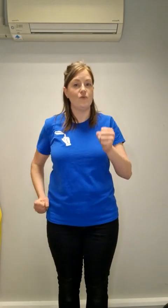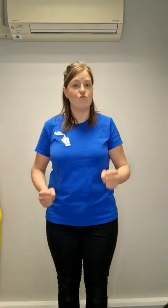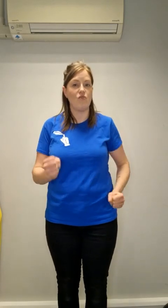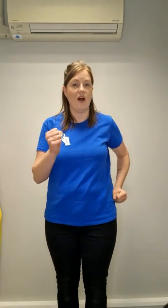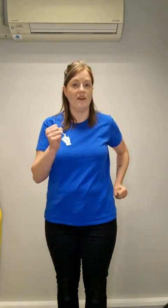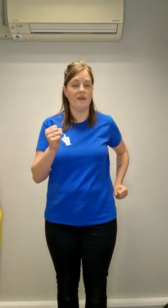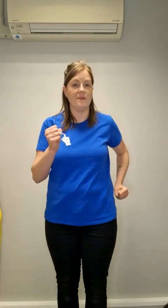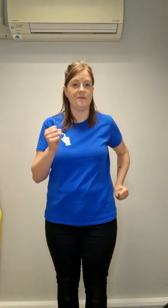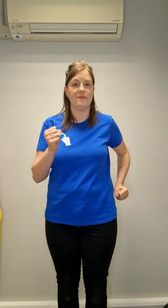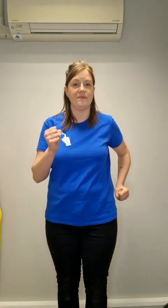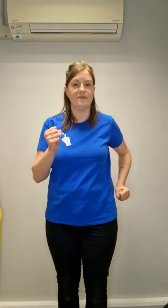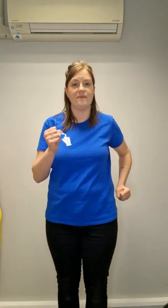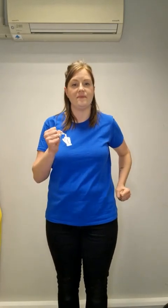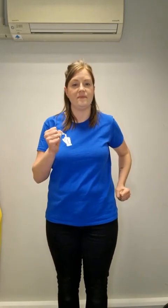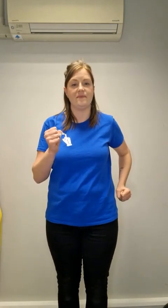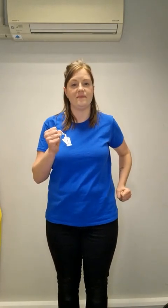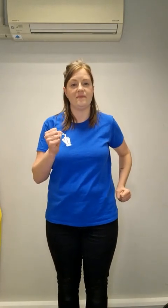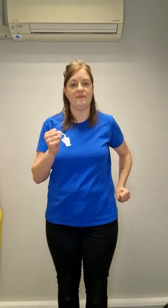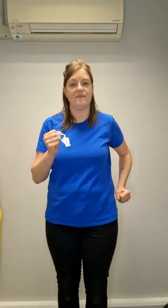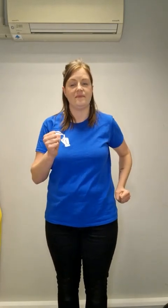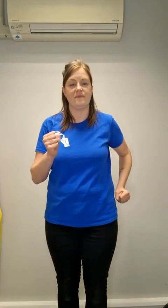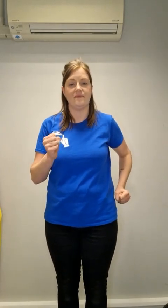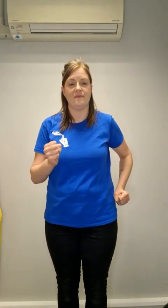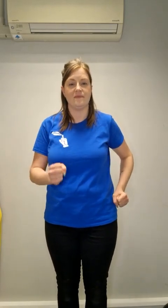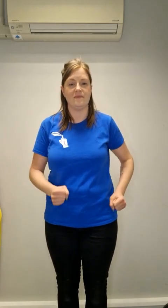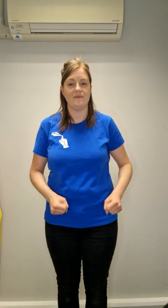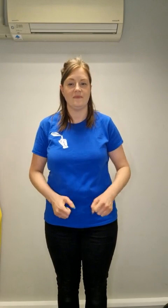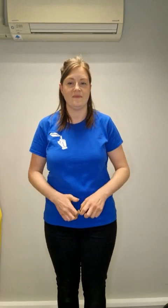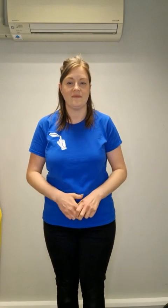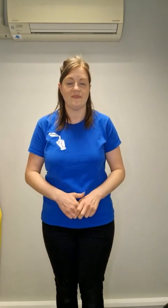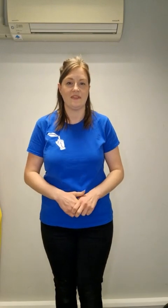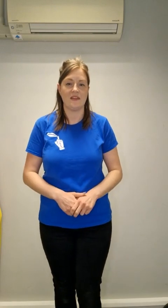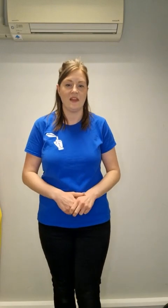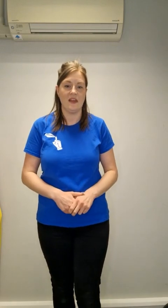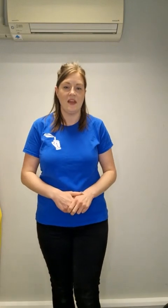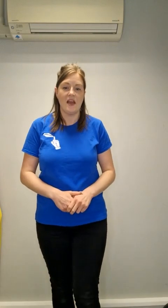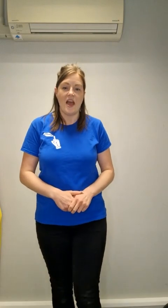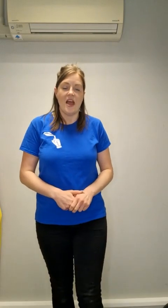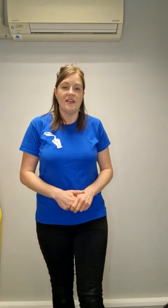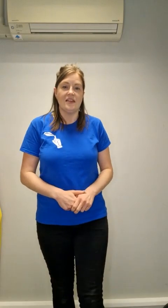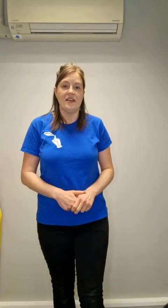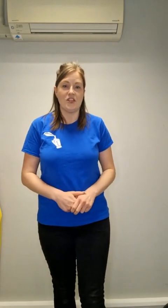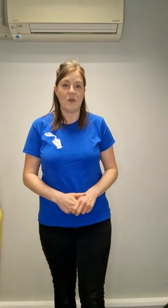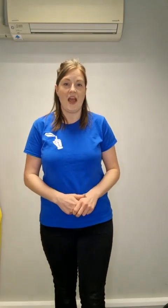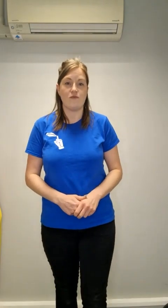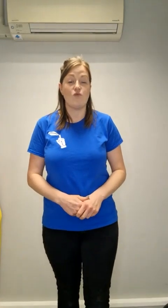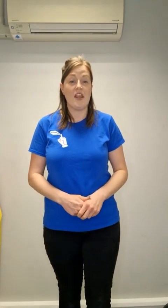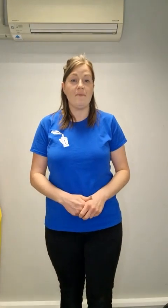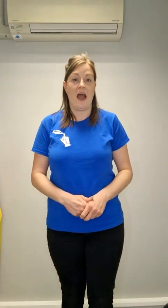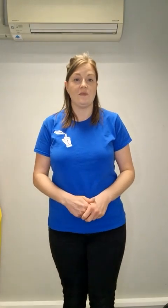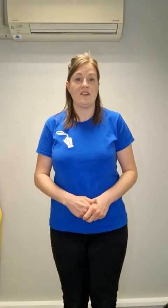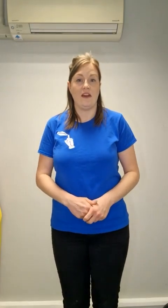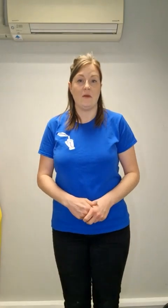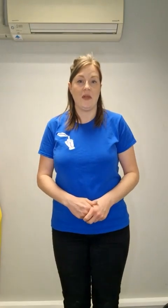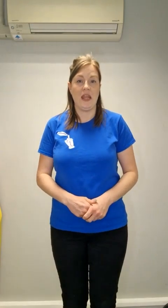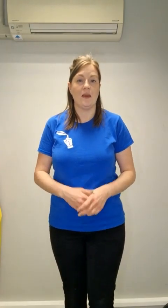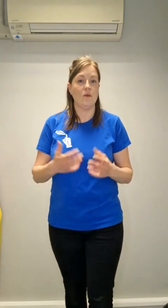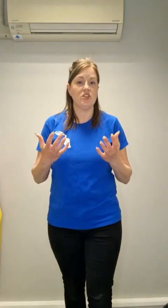run. Next we have rebound therapy, which is